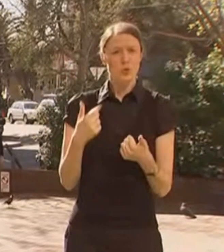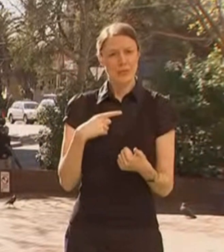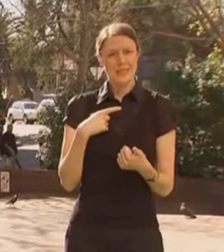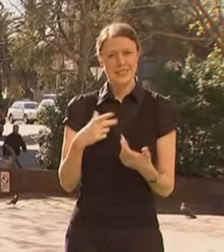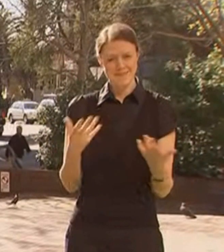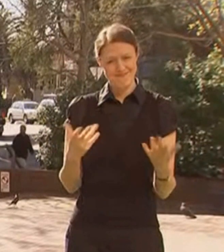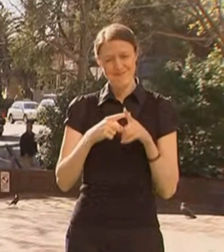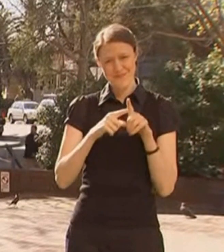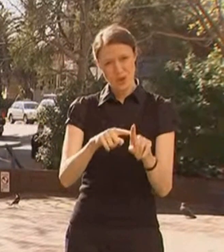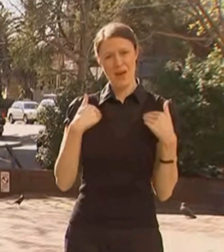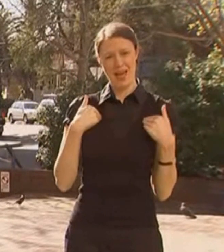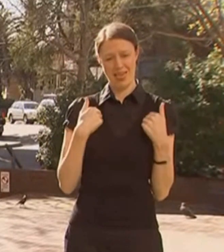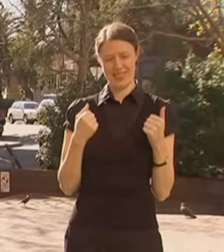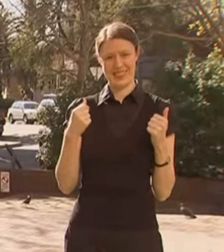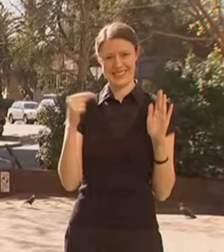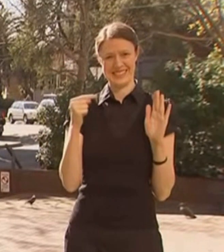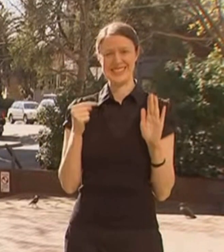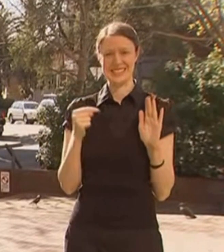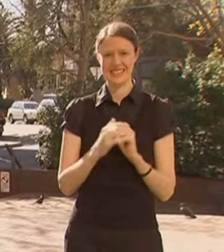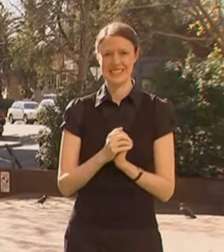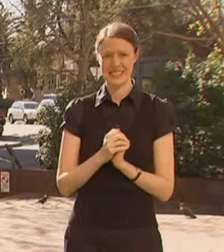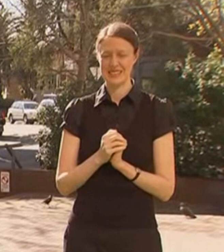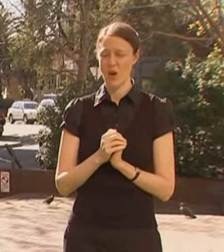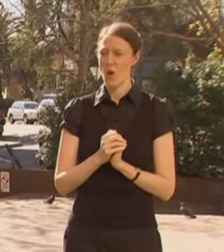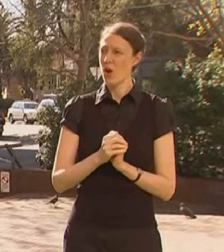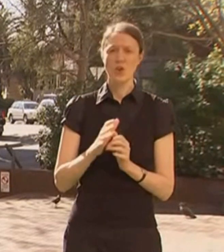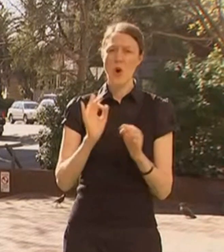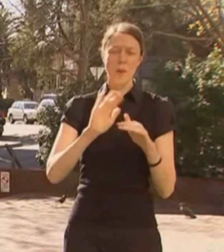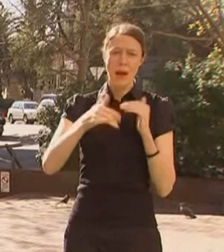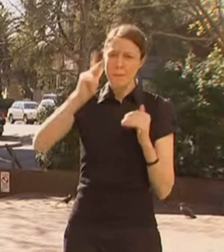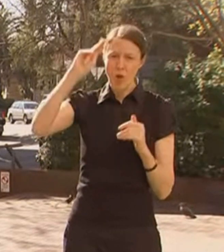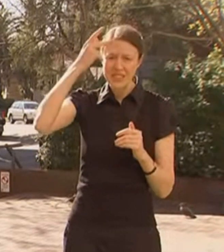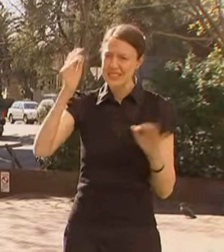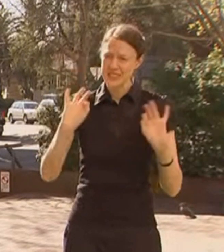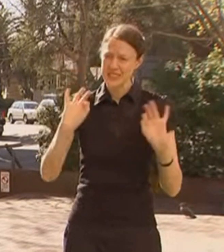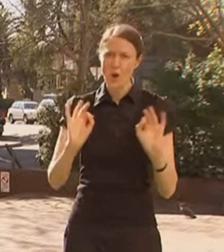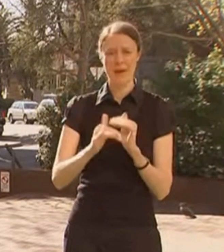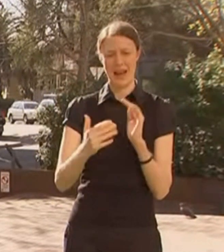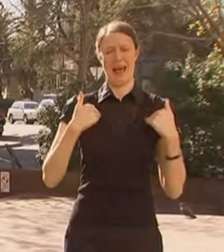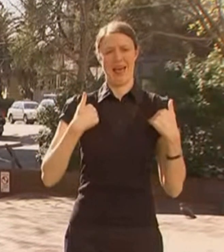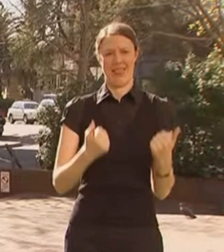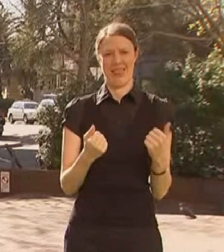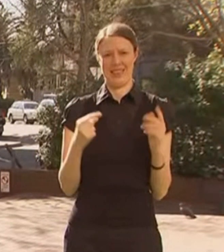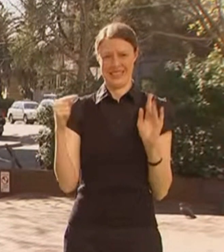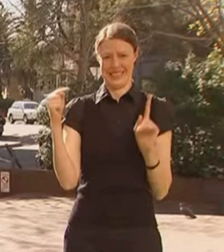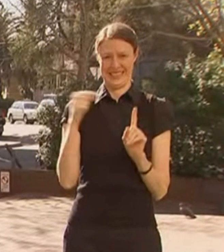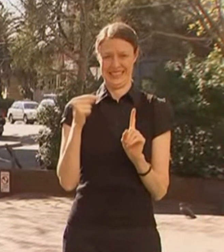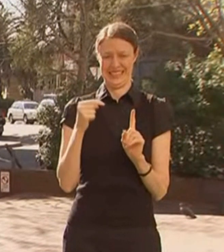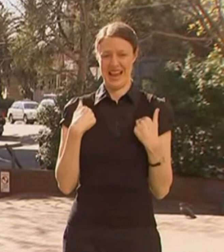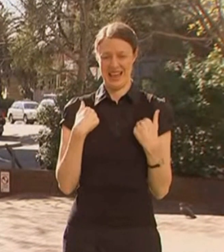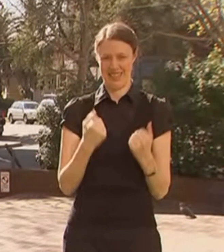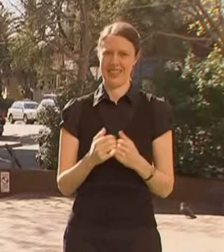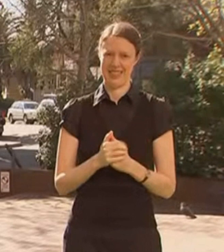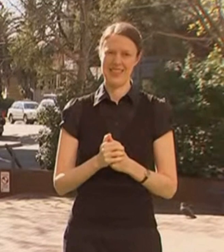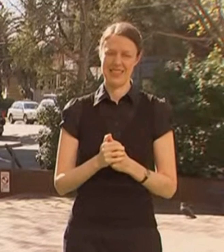reflect on the fact that we have a maximum of $500 in 500 people, we have a maximum of 500